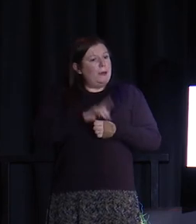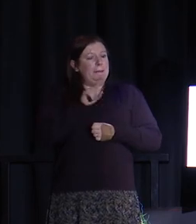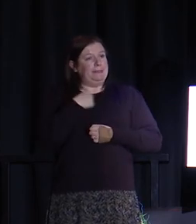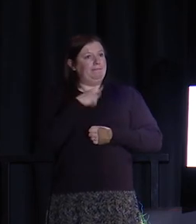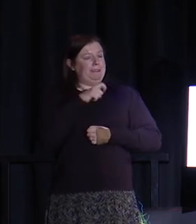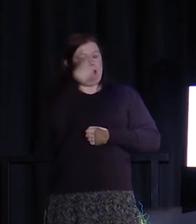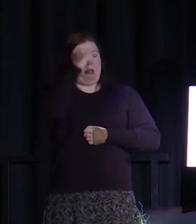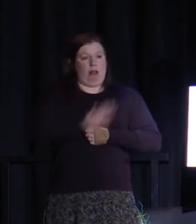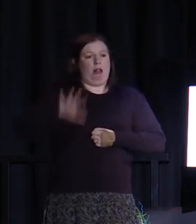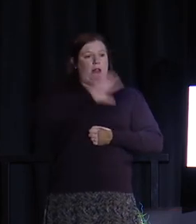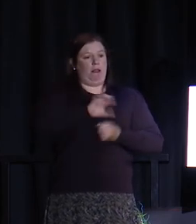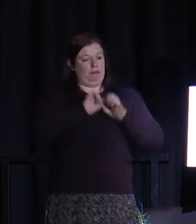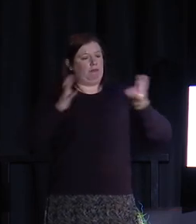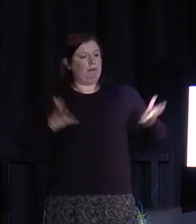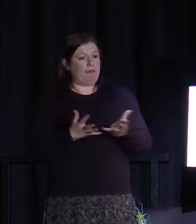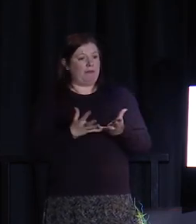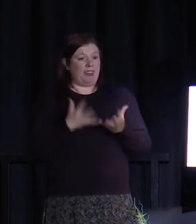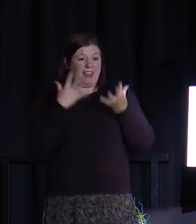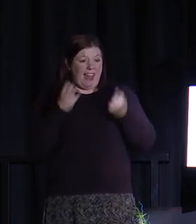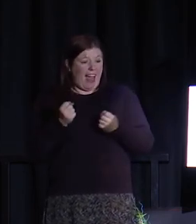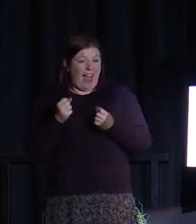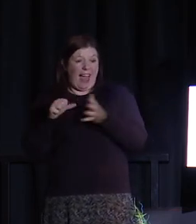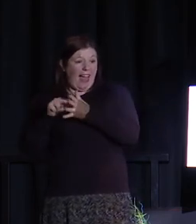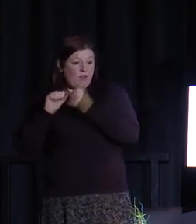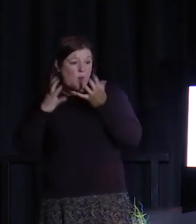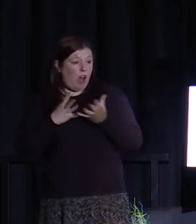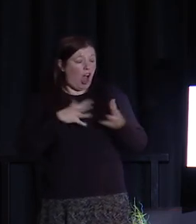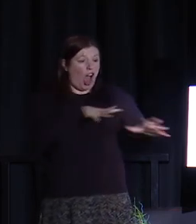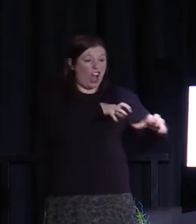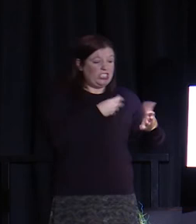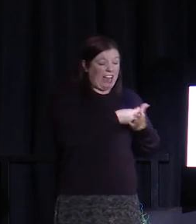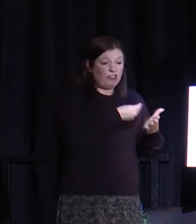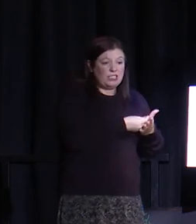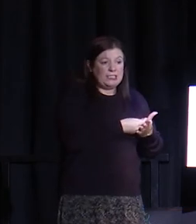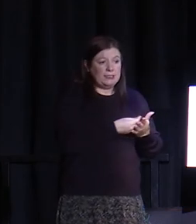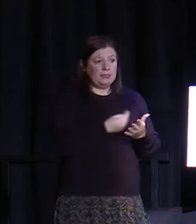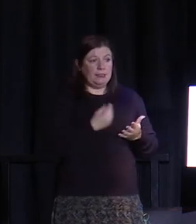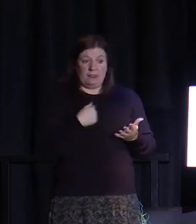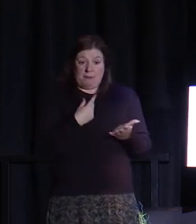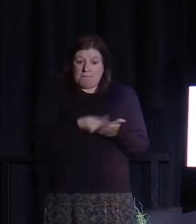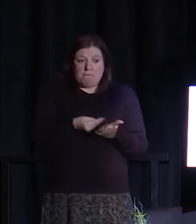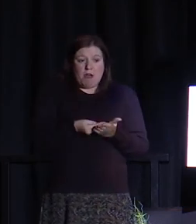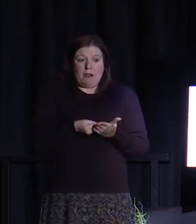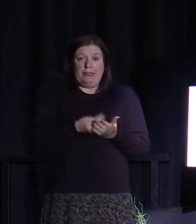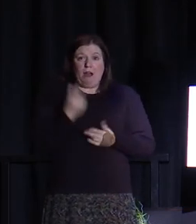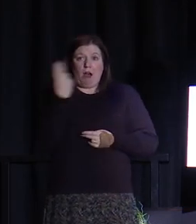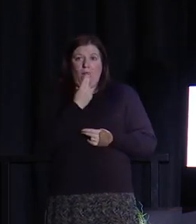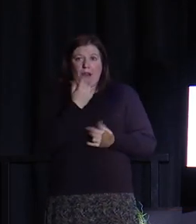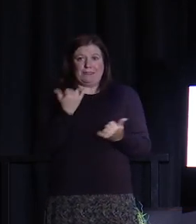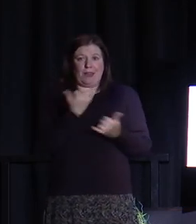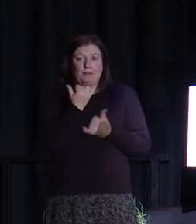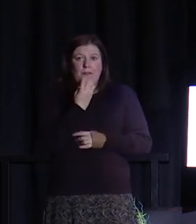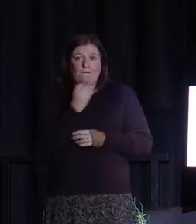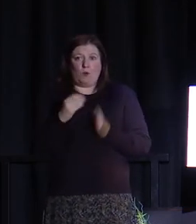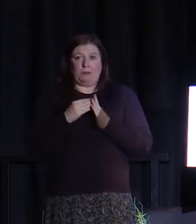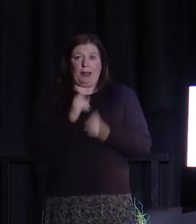global issues. You know, the world's on fire, austerity's still biting hard, and we just cannot spend £40 million on an arts festival and not